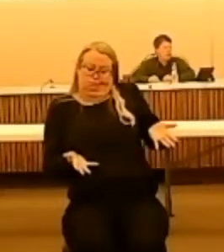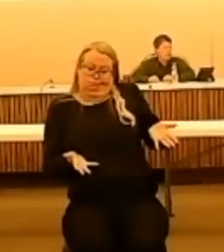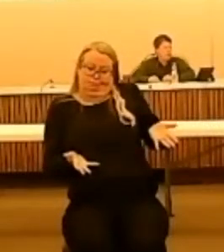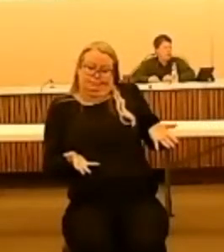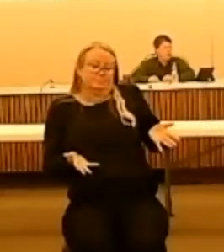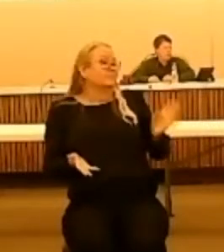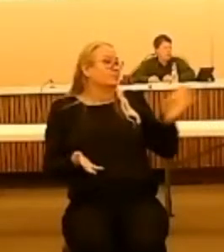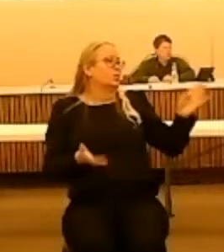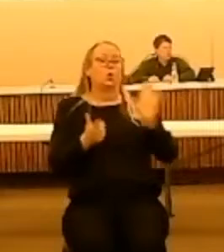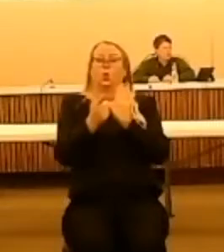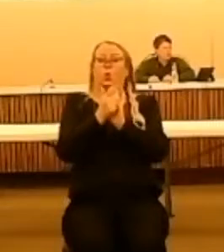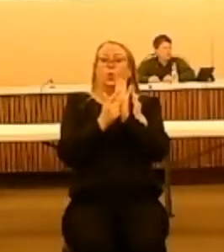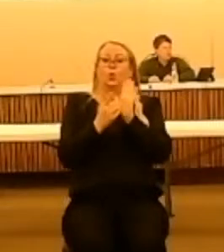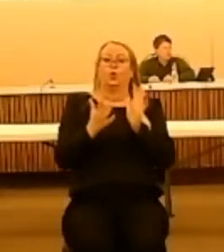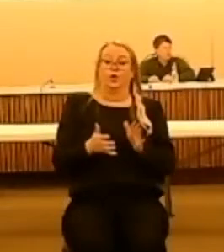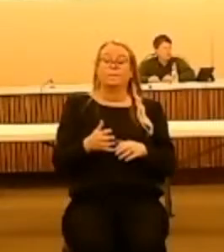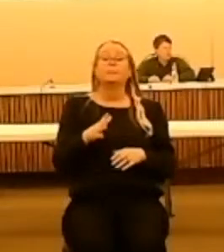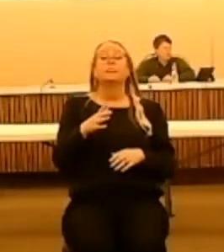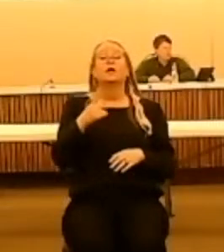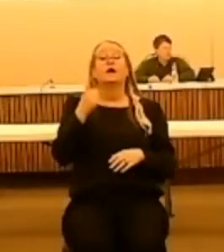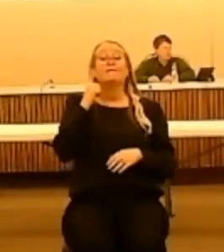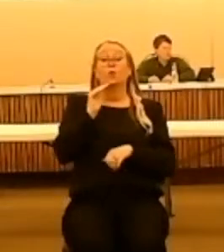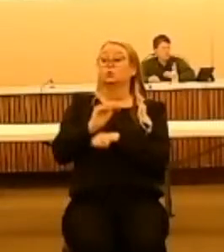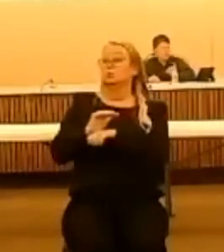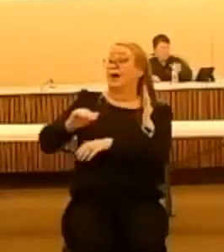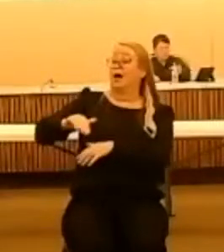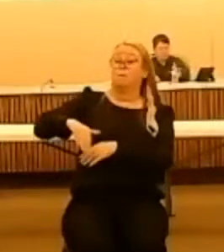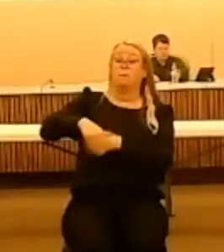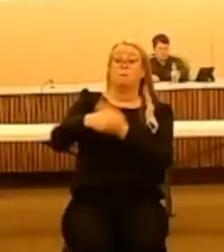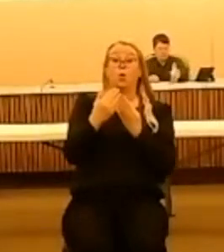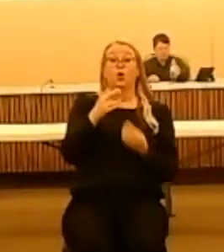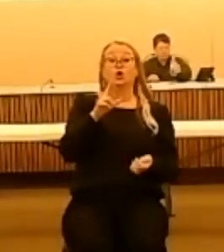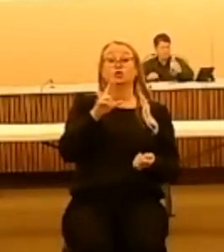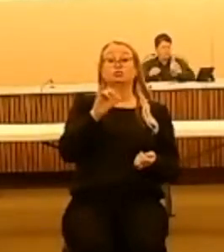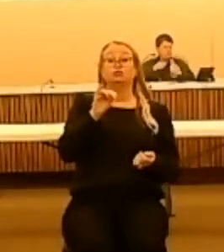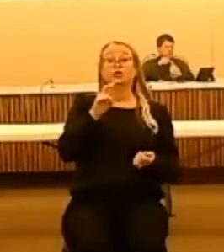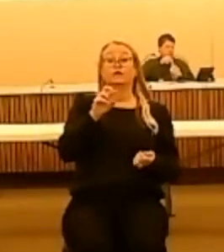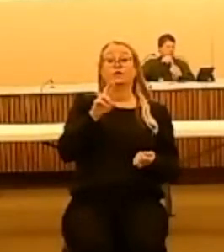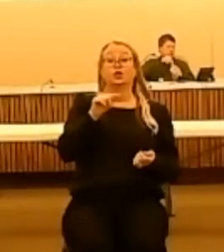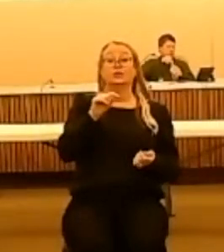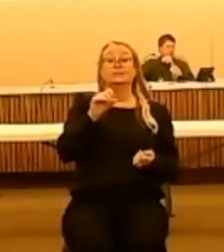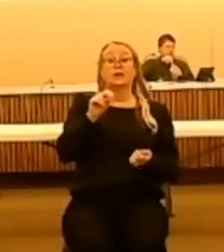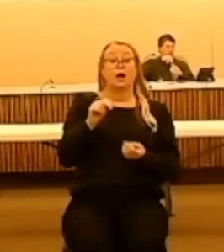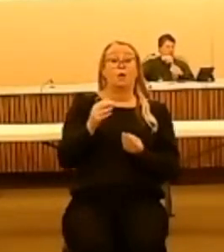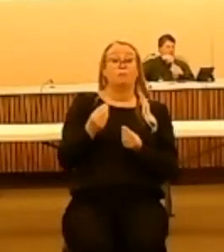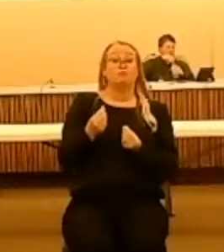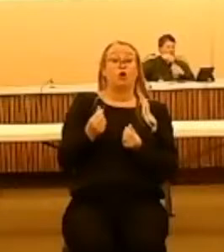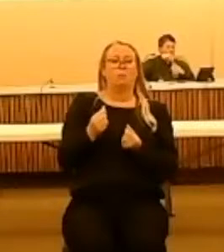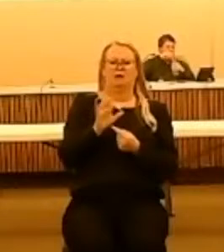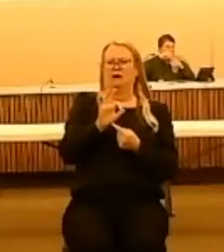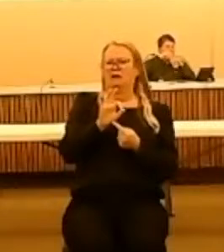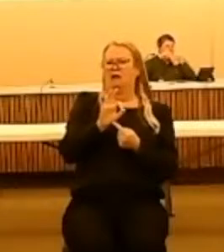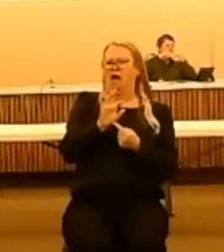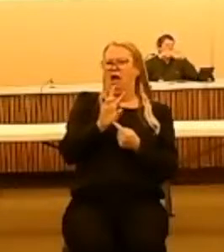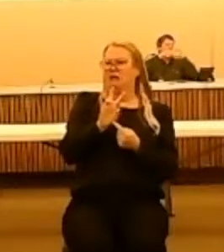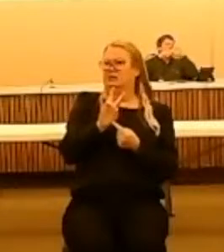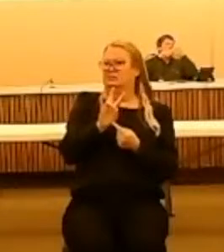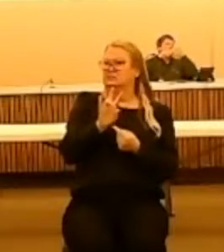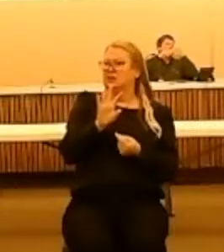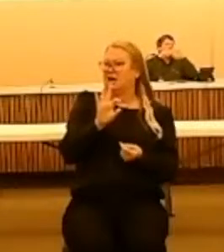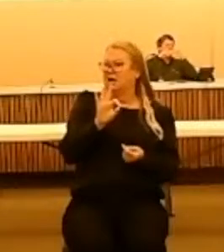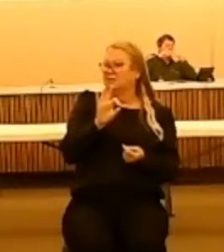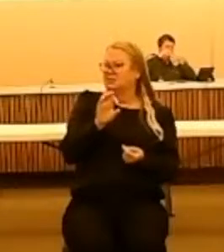Don? yeah, in the case of development tonight, it wasn't clear to me whether the 97 feet or whatever they said it